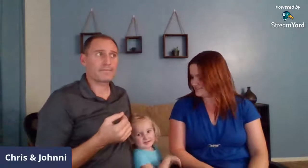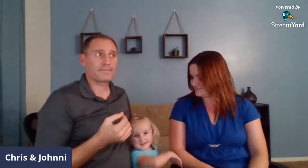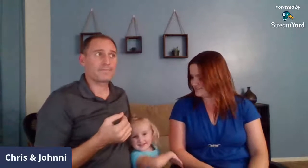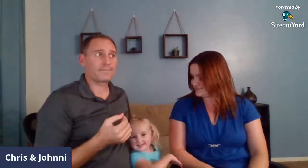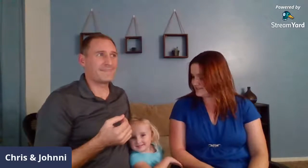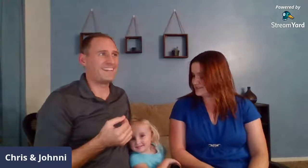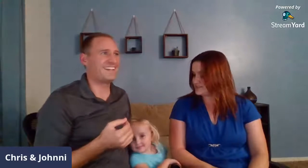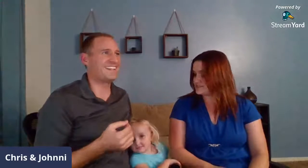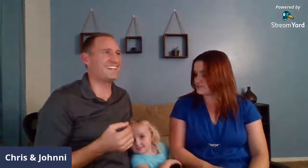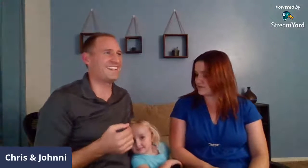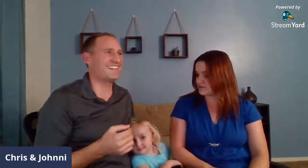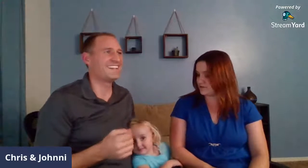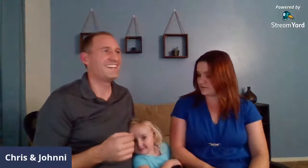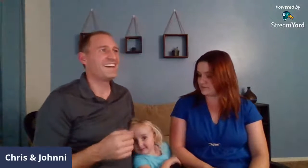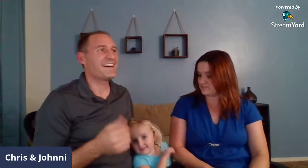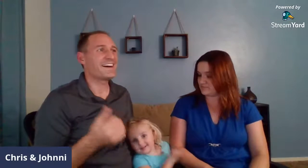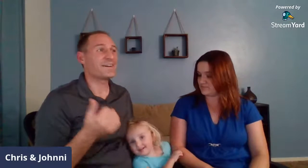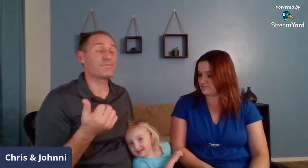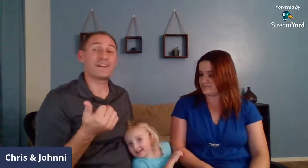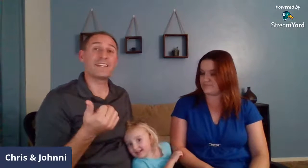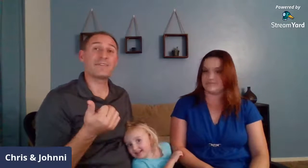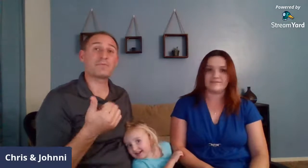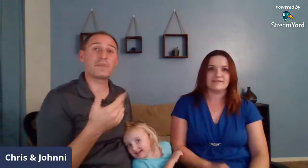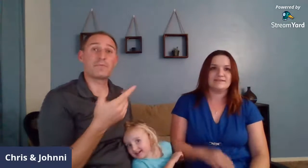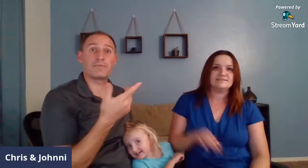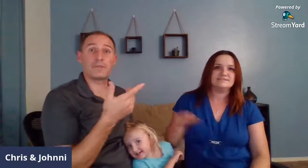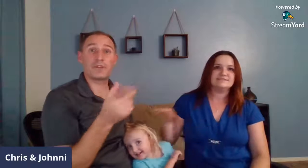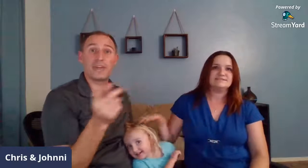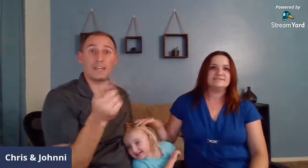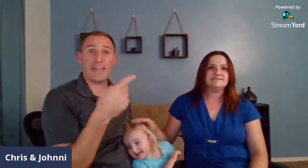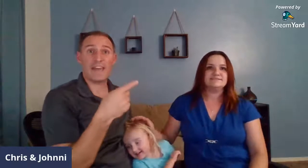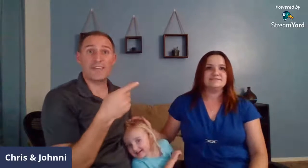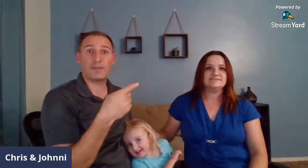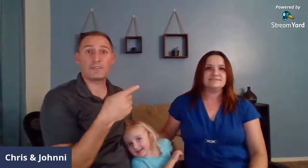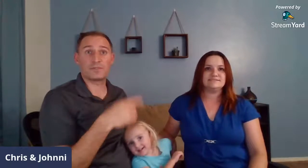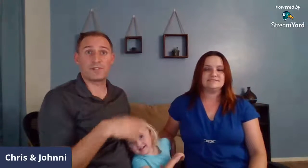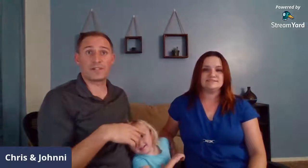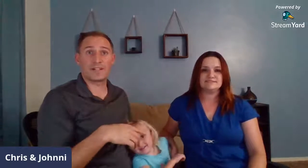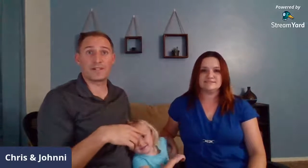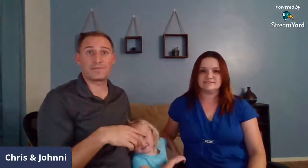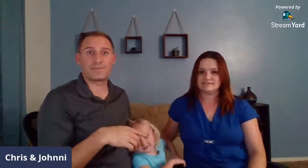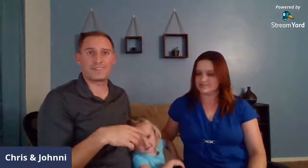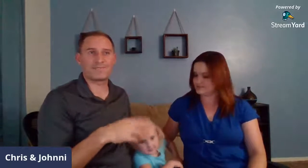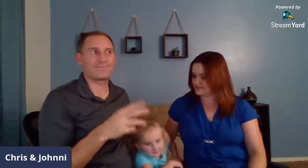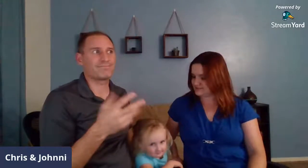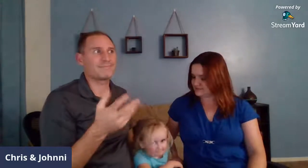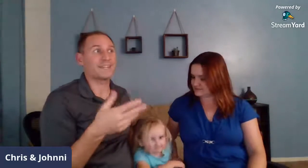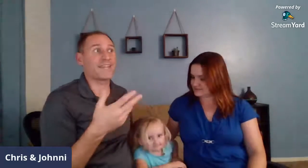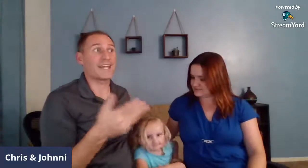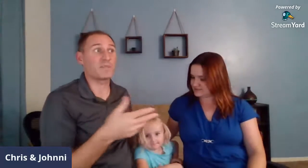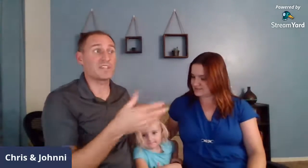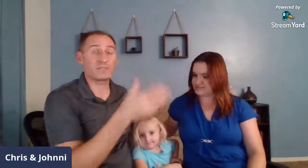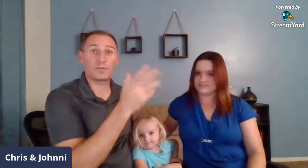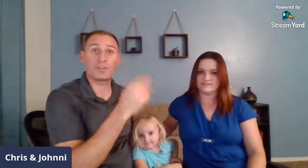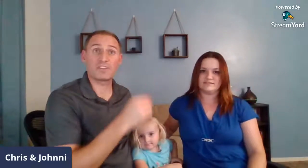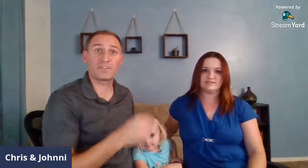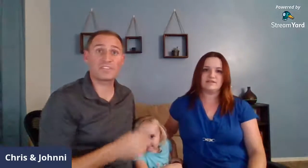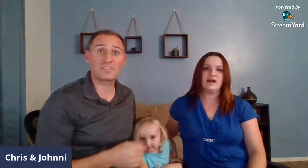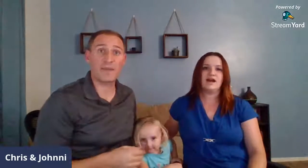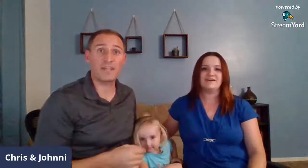school? Tomorrow, baby. But anyways, we'll go ahead and add that one to our not database, but to our resources